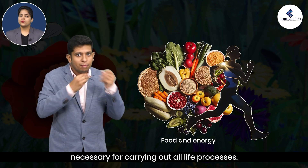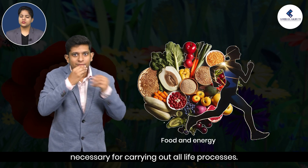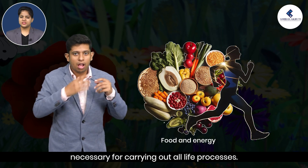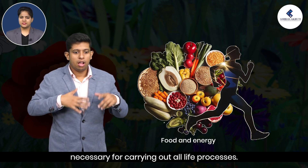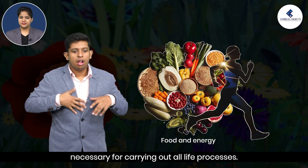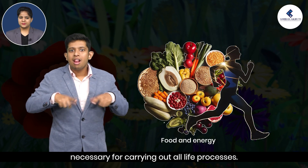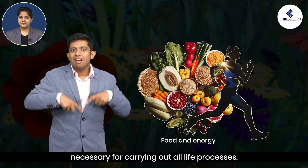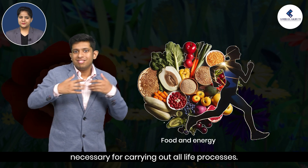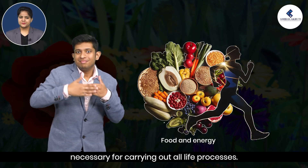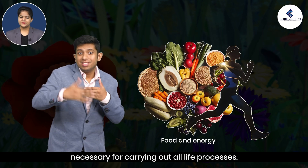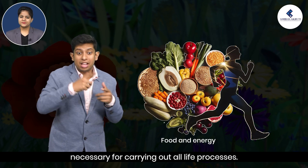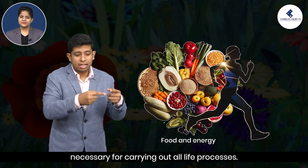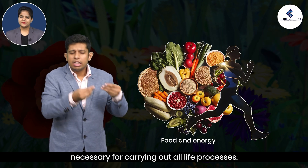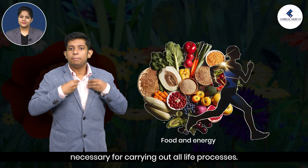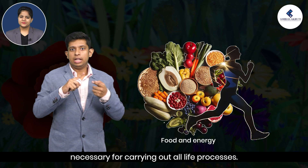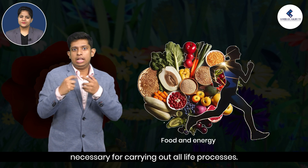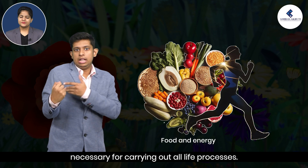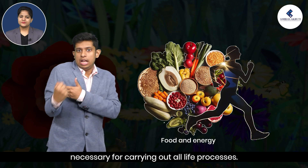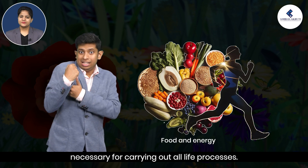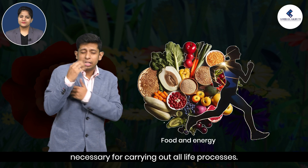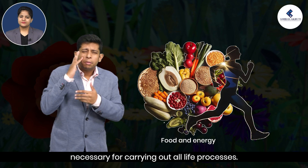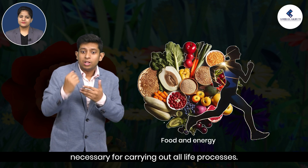life processes.